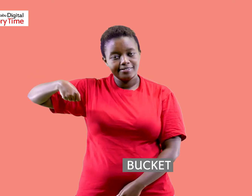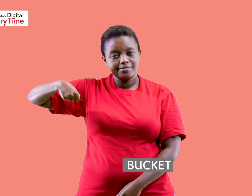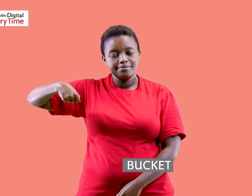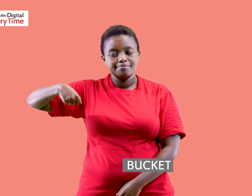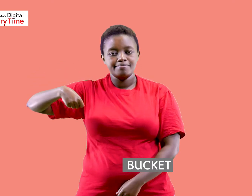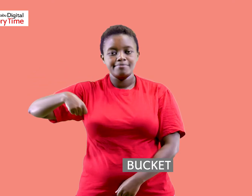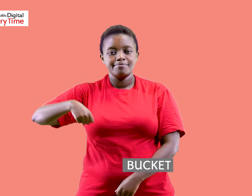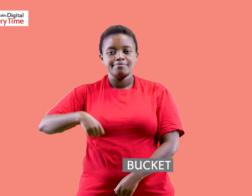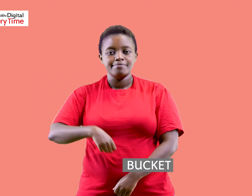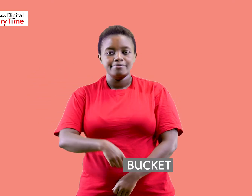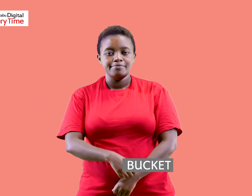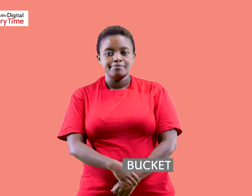Bucket.